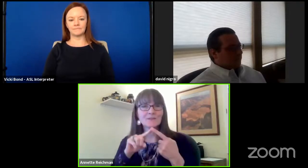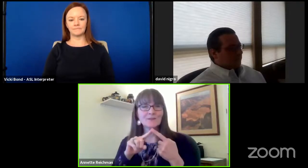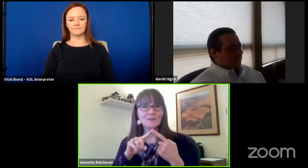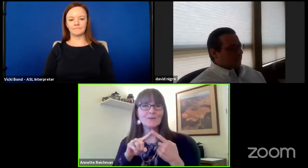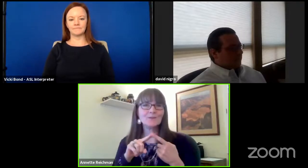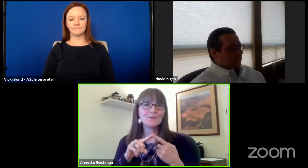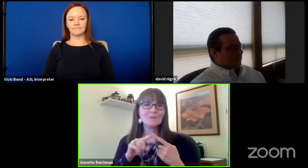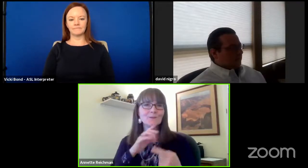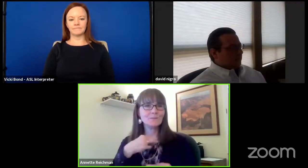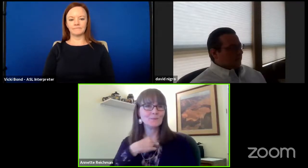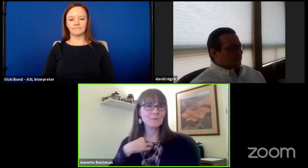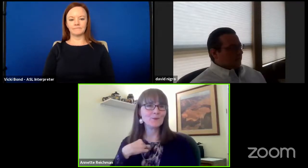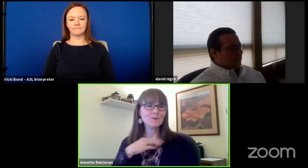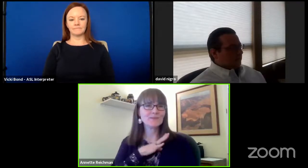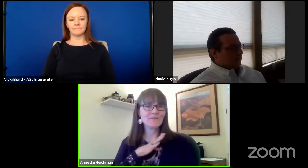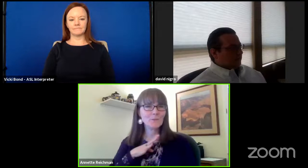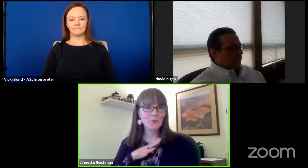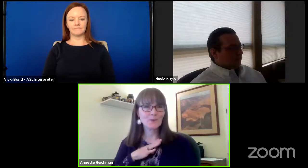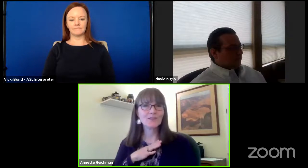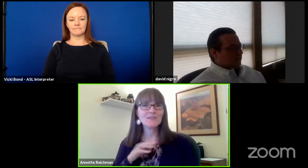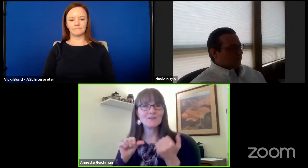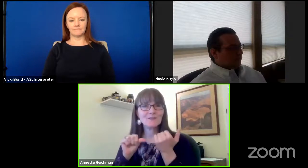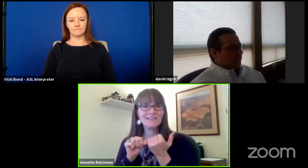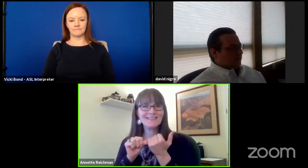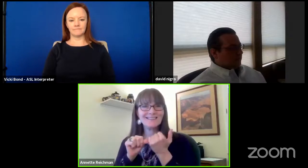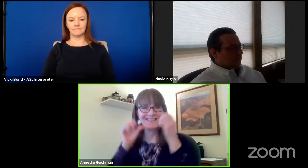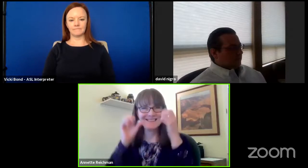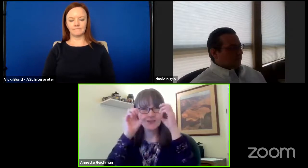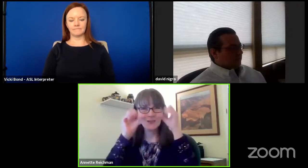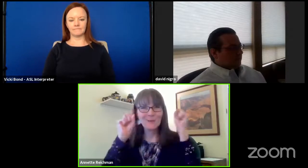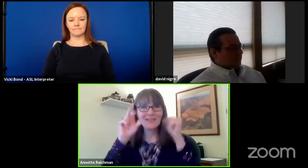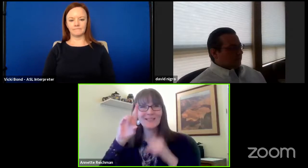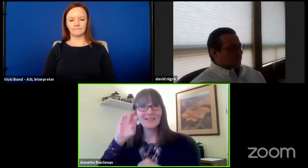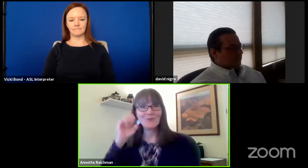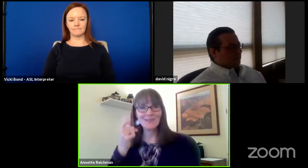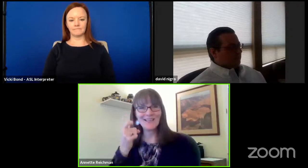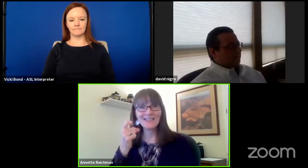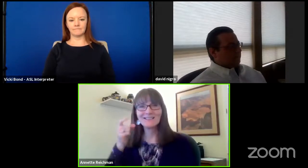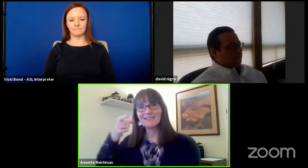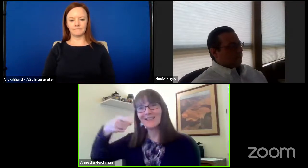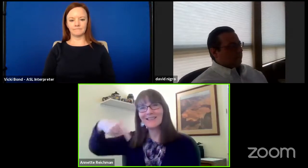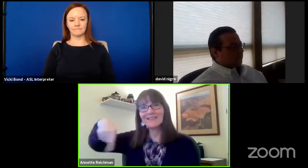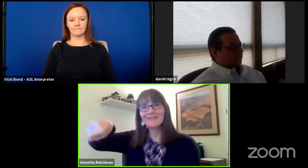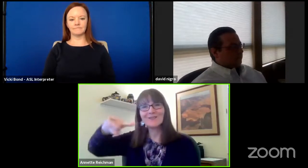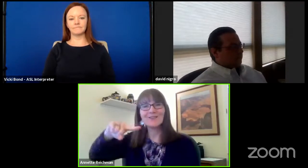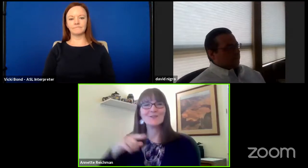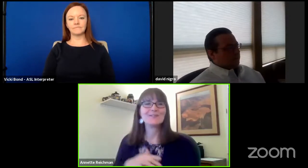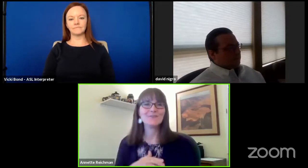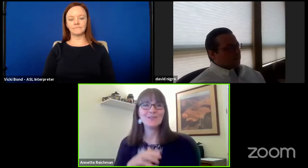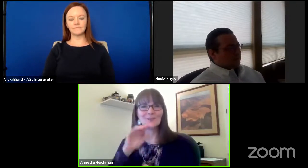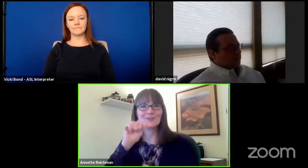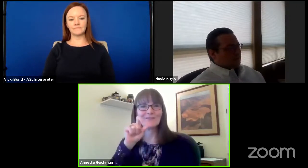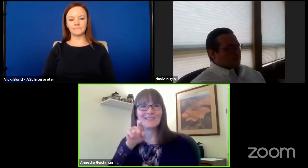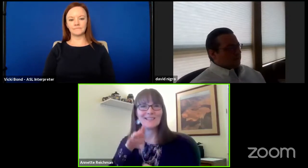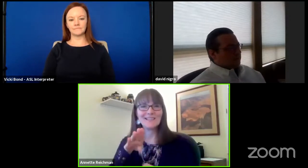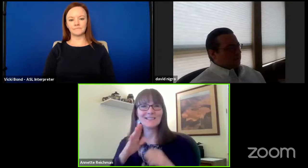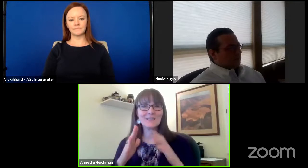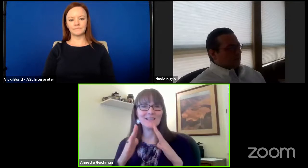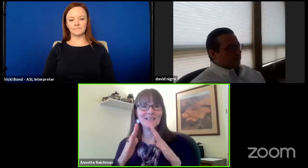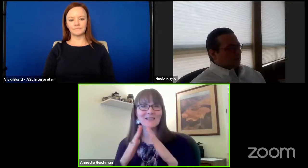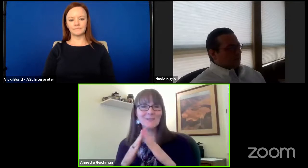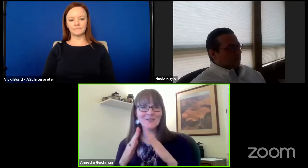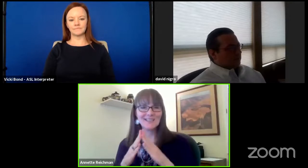Nigro, to members of the board, to the Assistant Superintendent Rex, and to those of you of